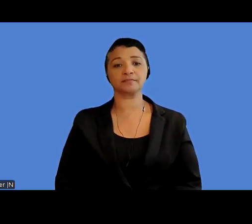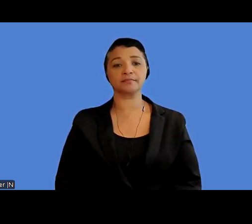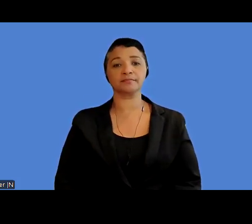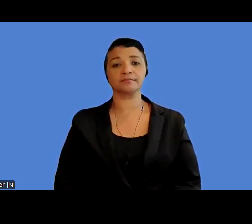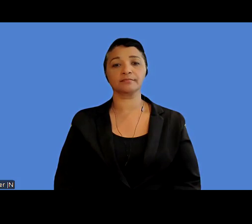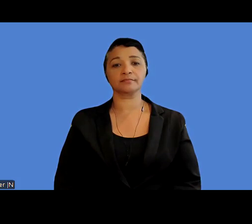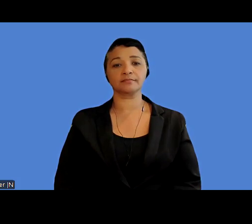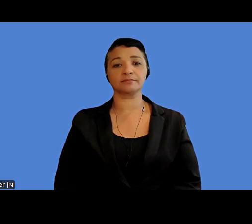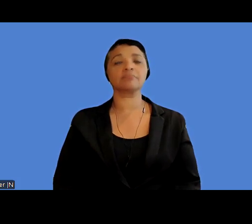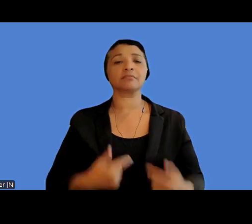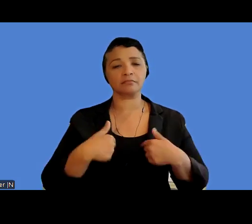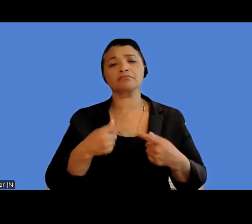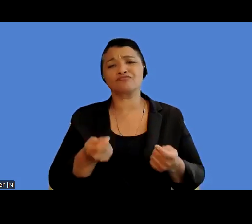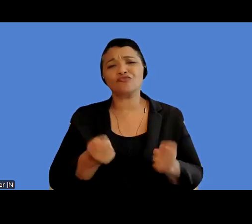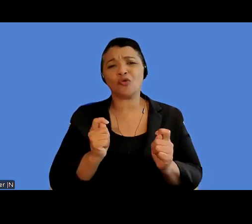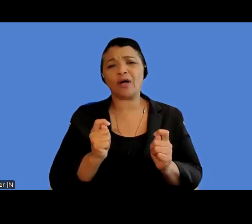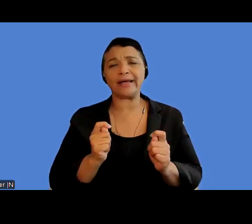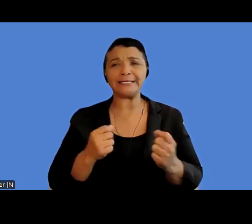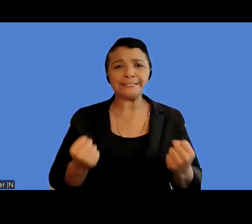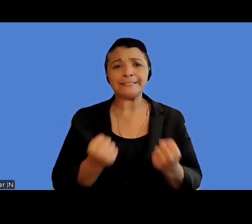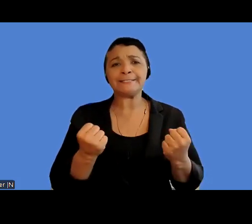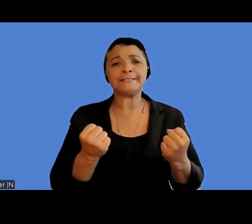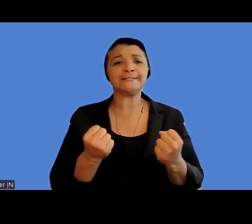We try to do our best, at least to have